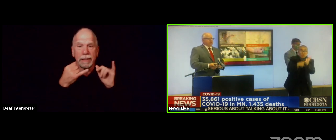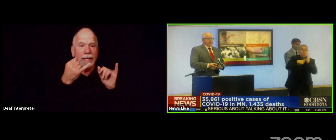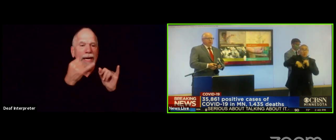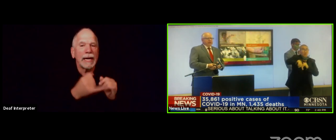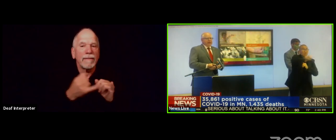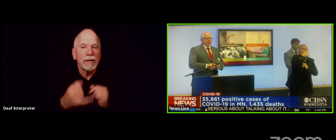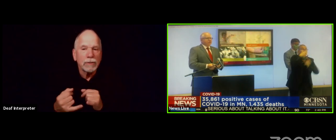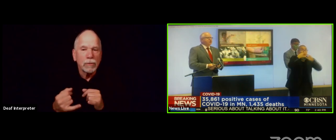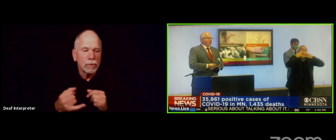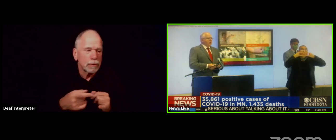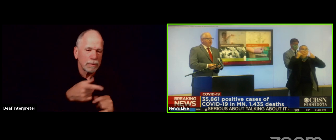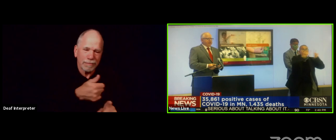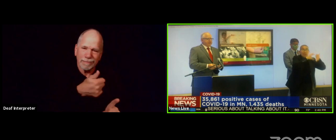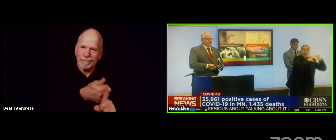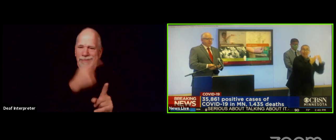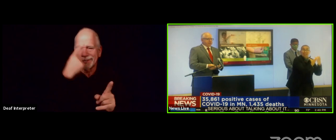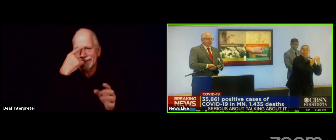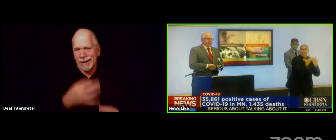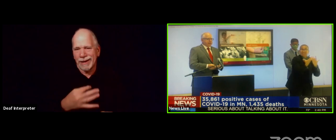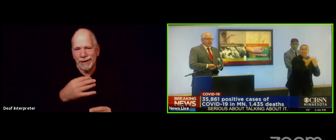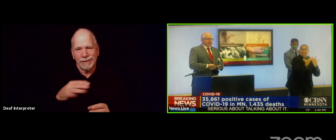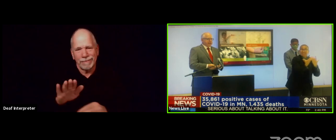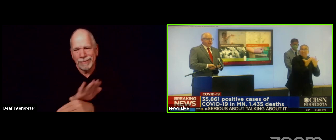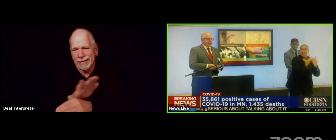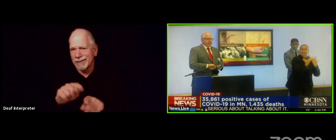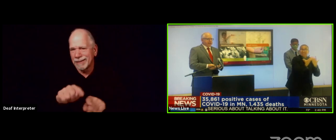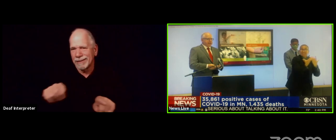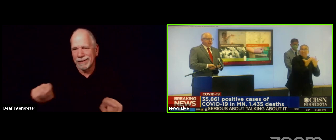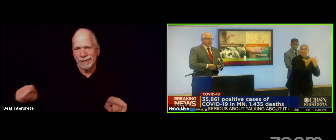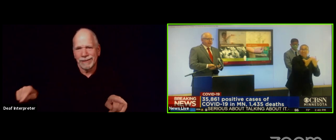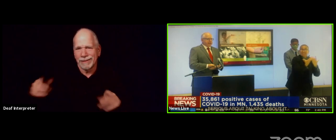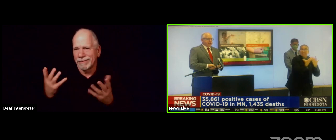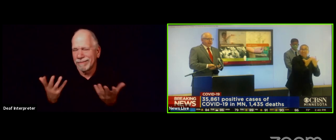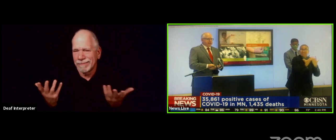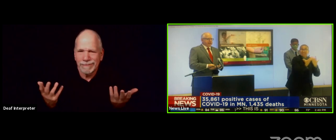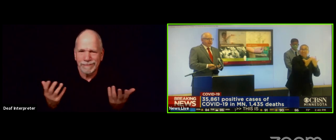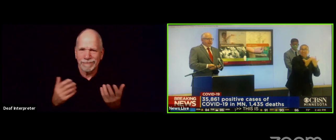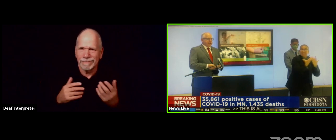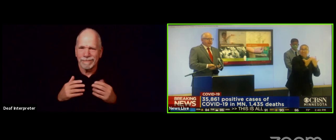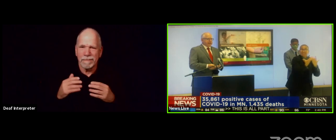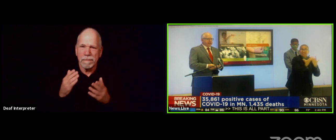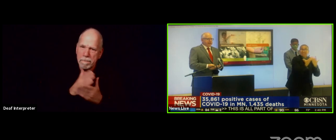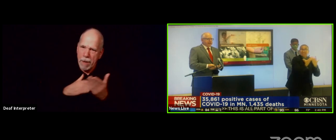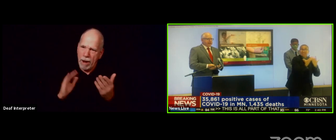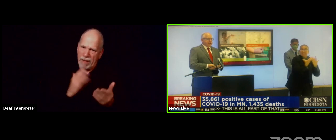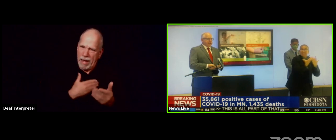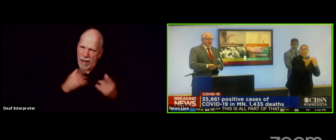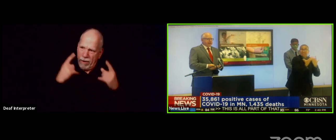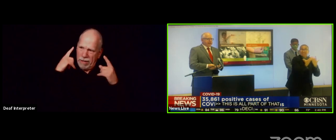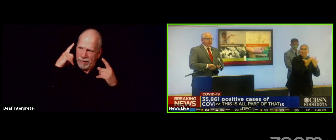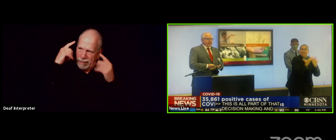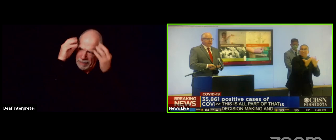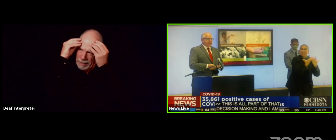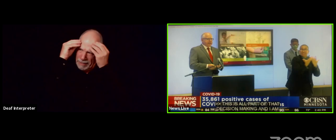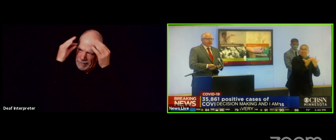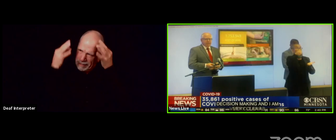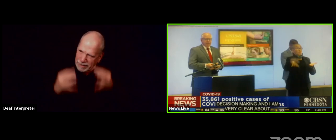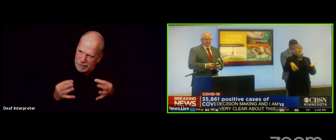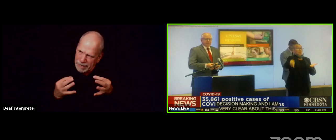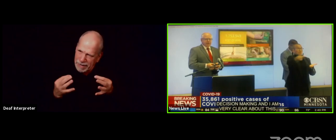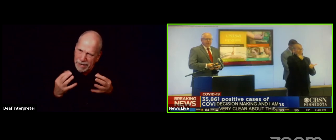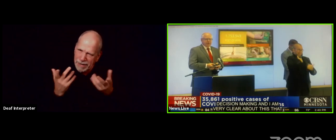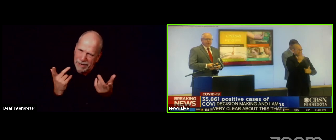school. Yeah, no, this is all part of that decision making. And I am very clear about this, that students being out of school, me as an educator and